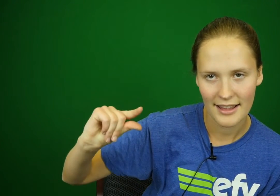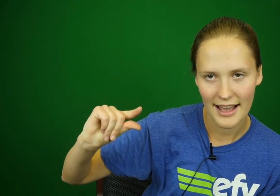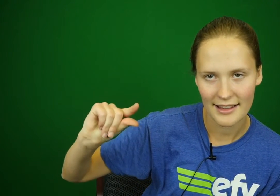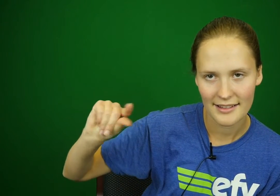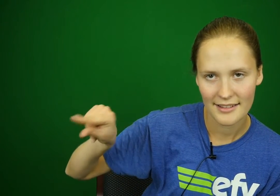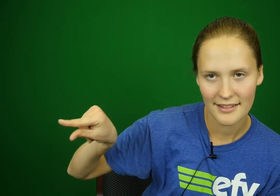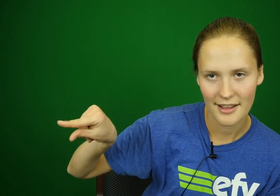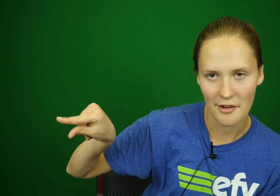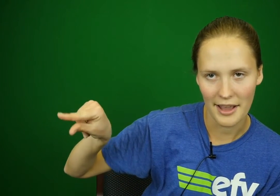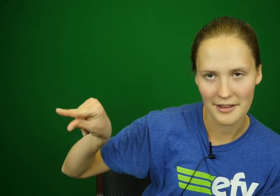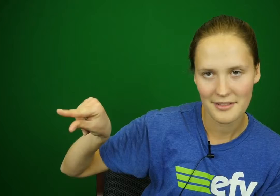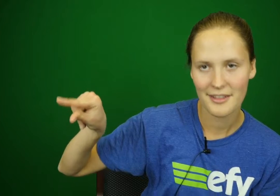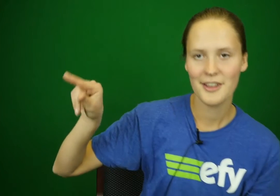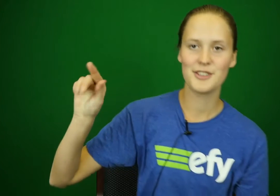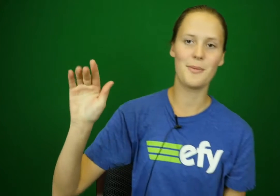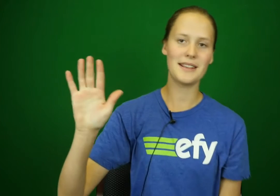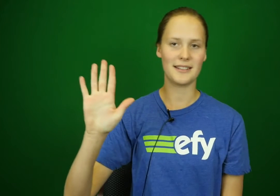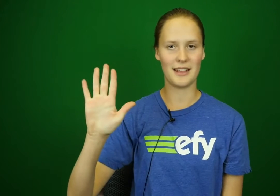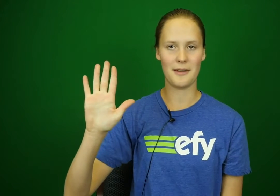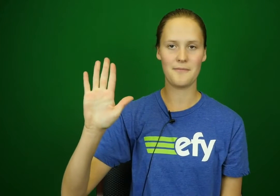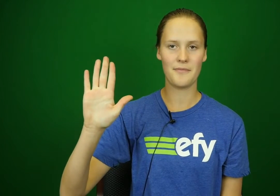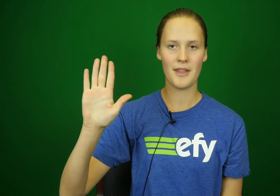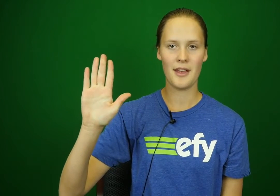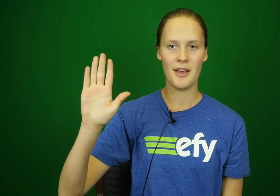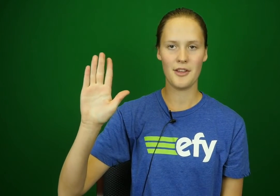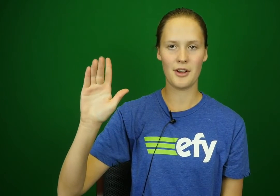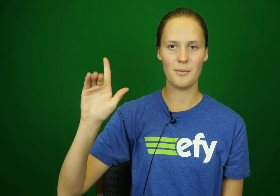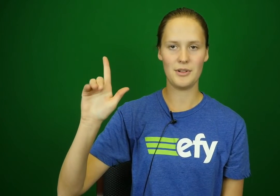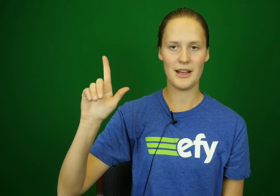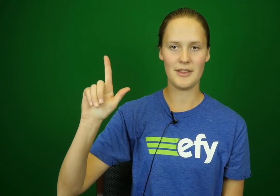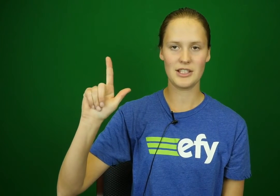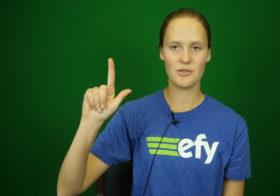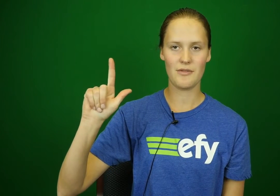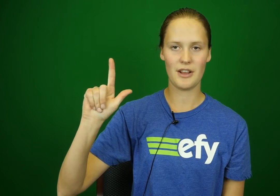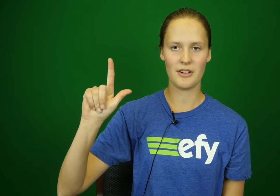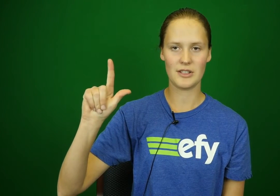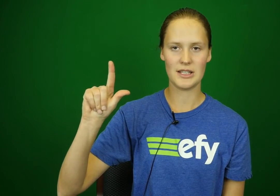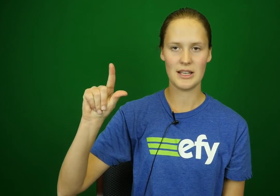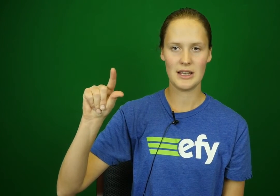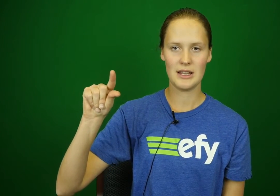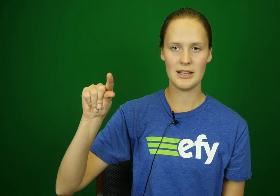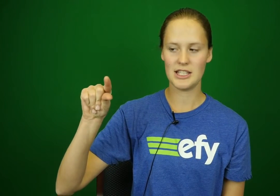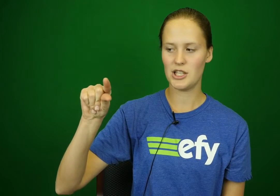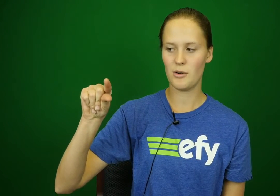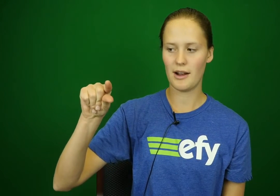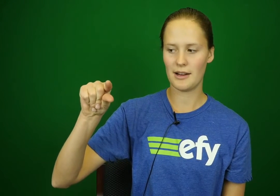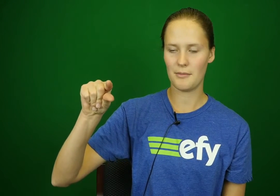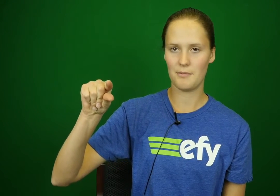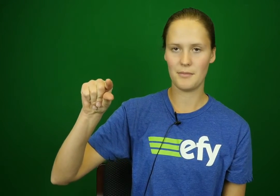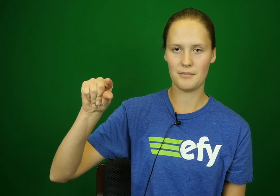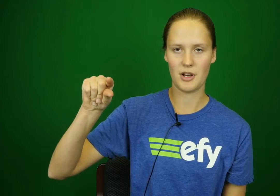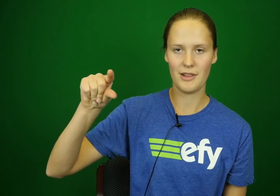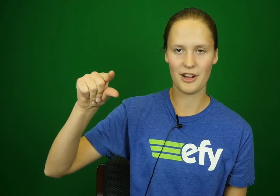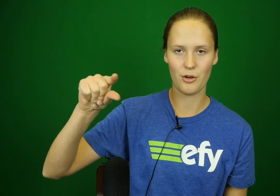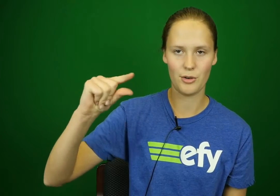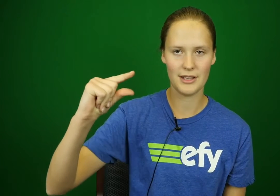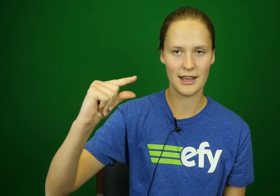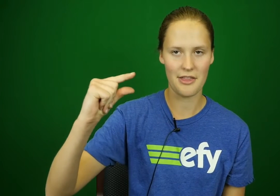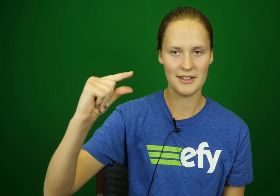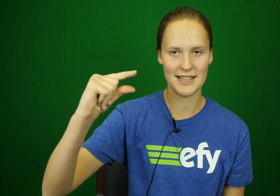Yeah, okay. So basically, you're going to pull down these three fingers. These two are going to go like you're holding a stack